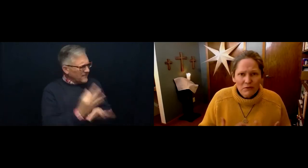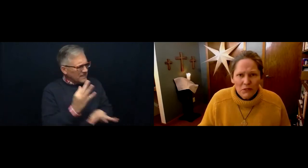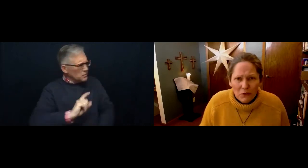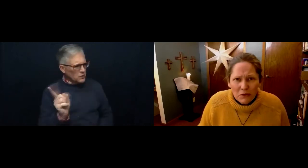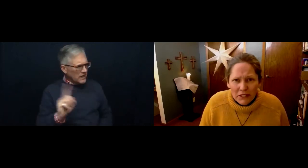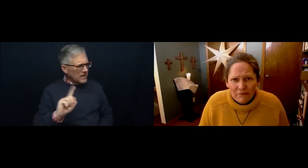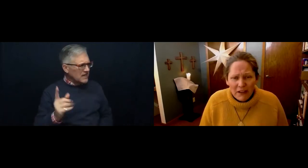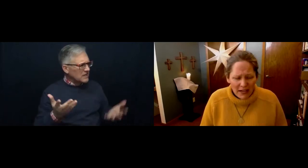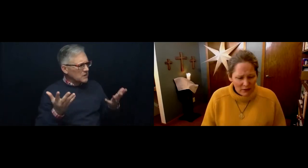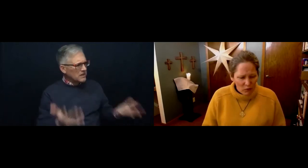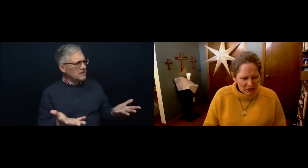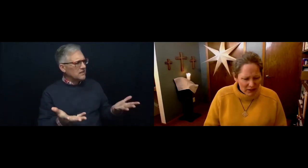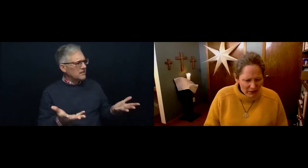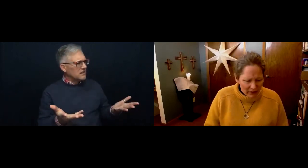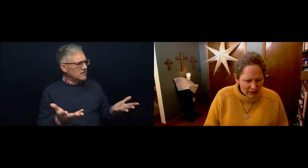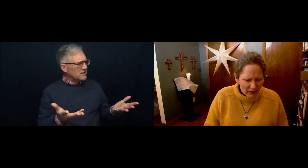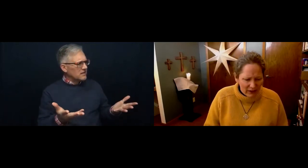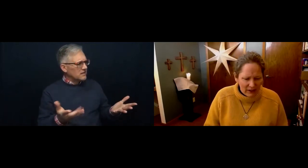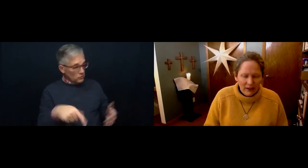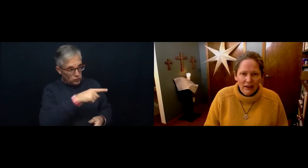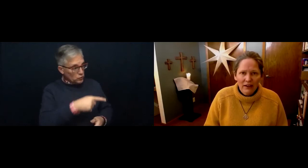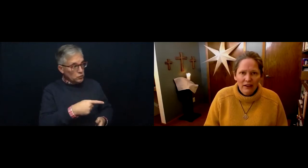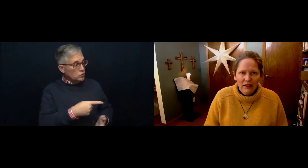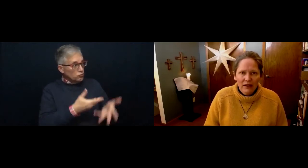And you have so little faith in one another.